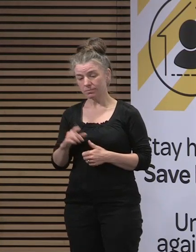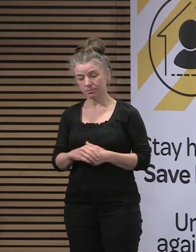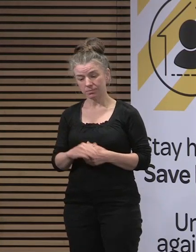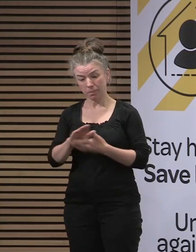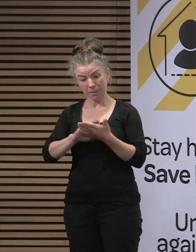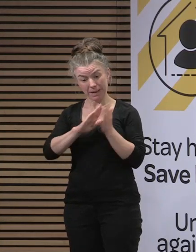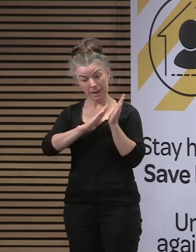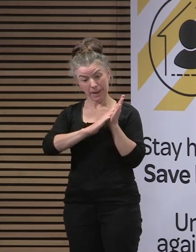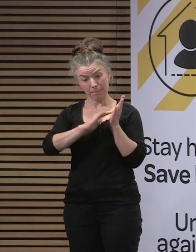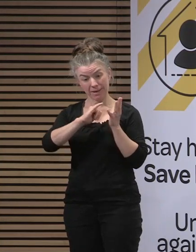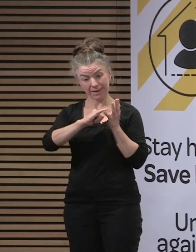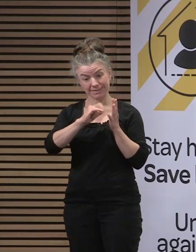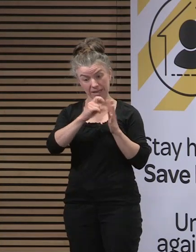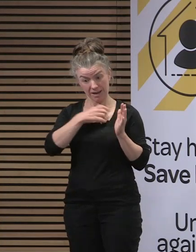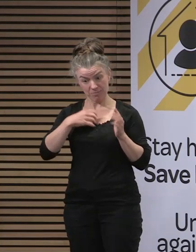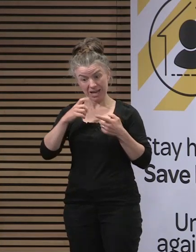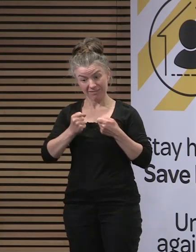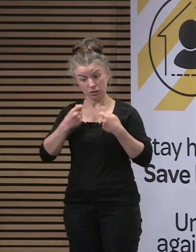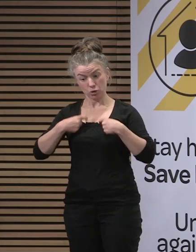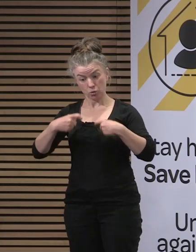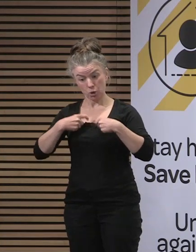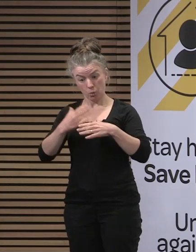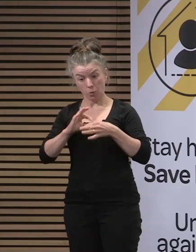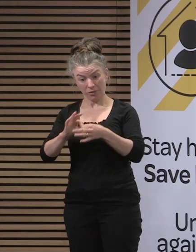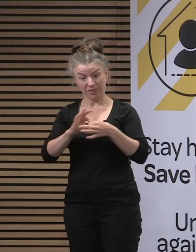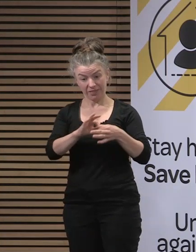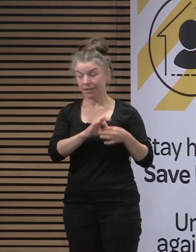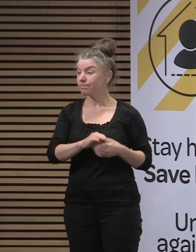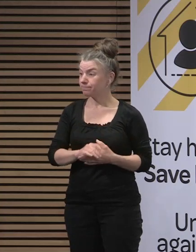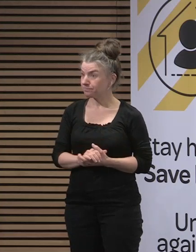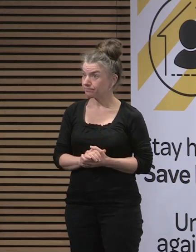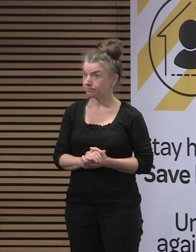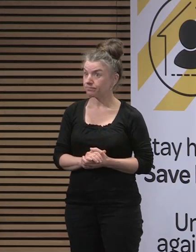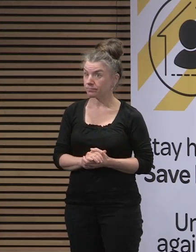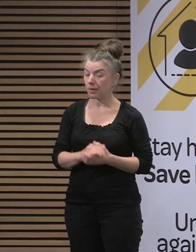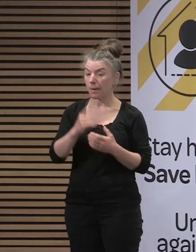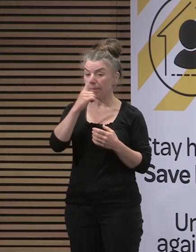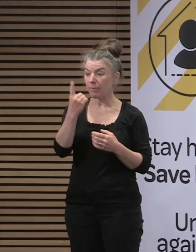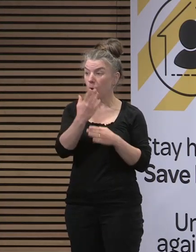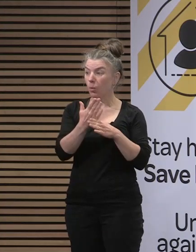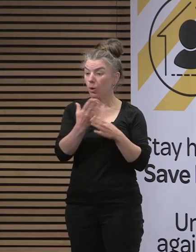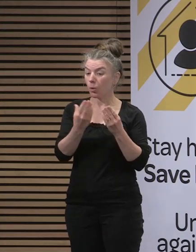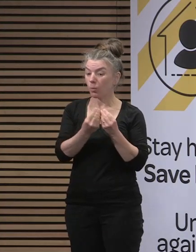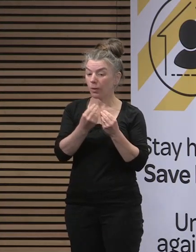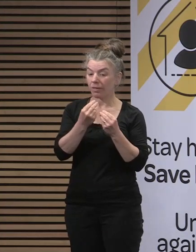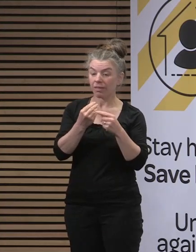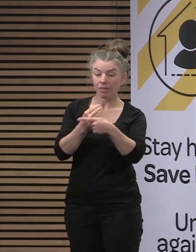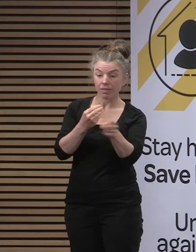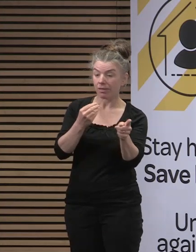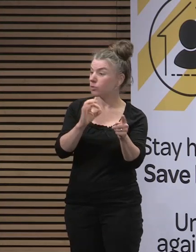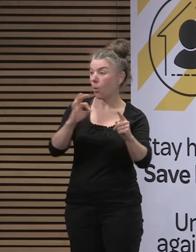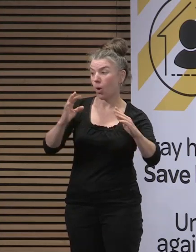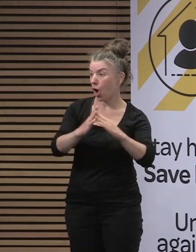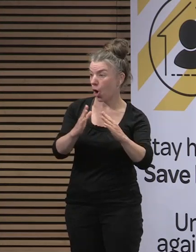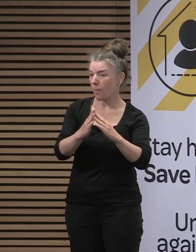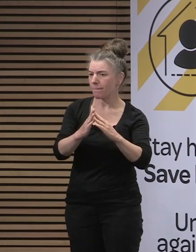regular social workers interacting with these families? Many of the those who work with our homeless community, as in those who